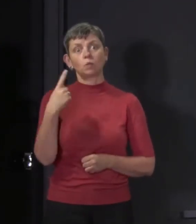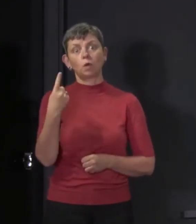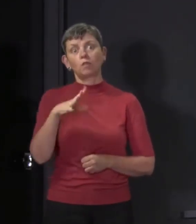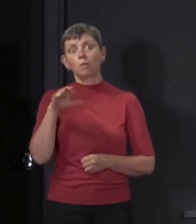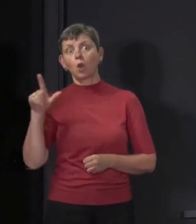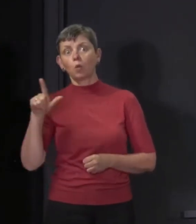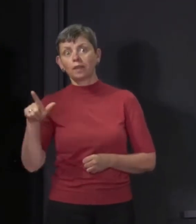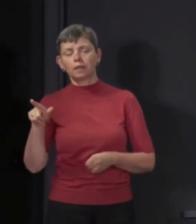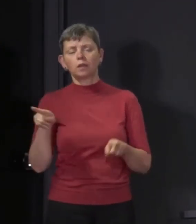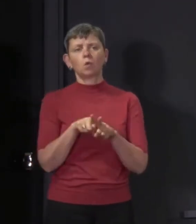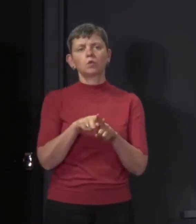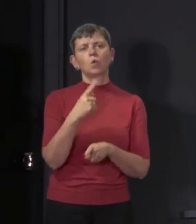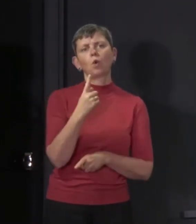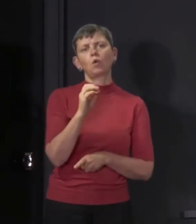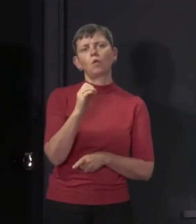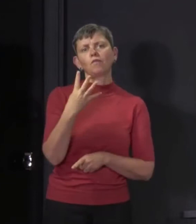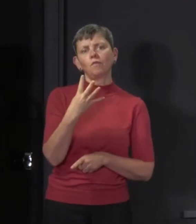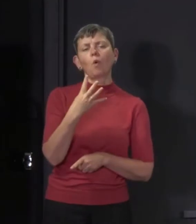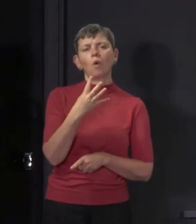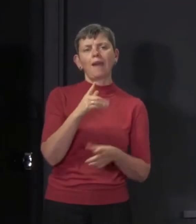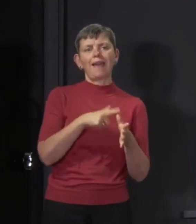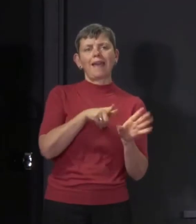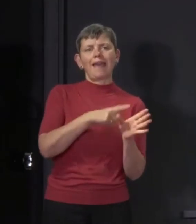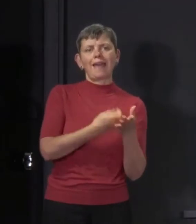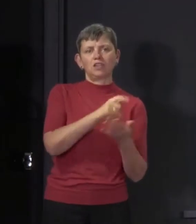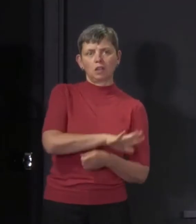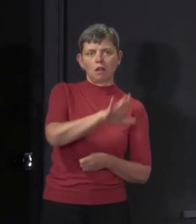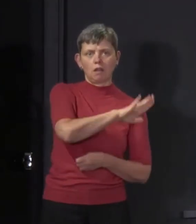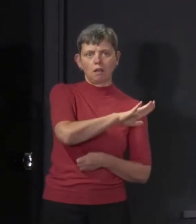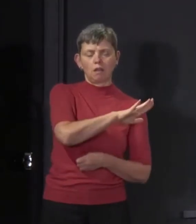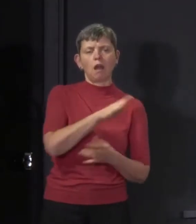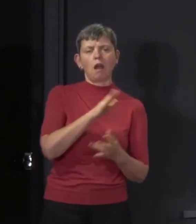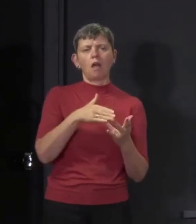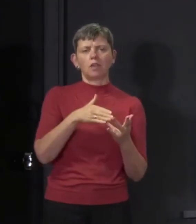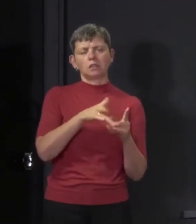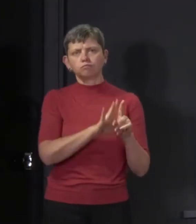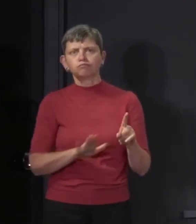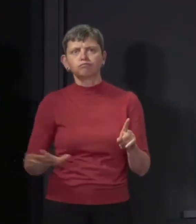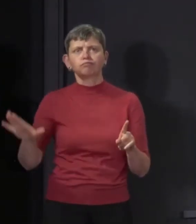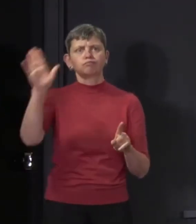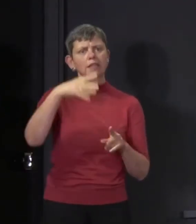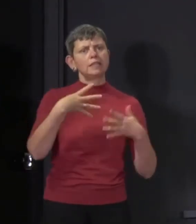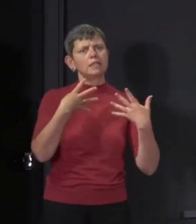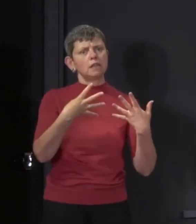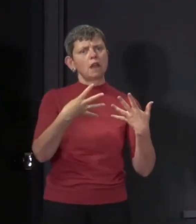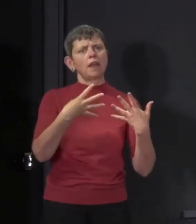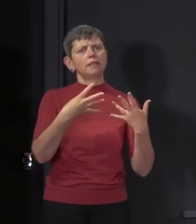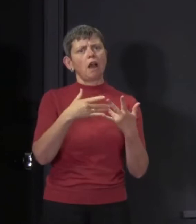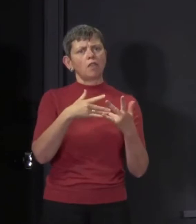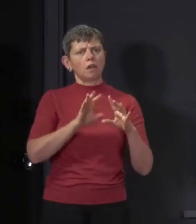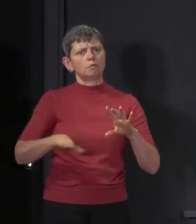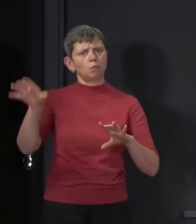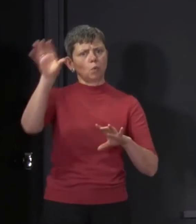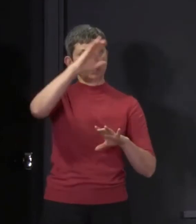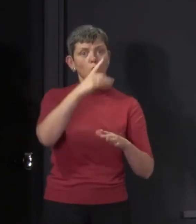and 104 in Ayrshire and Arran. The remaining cases were spread across 9 other health board areas.